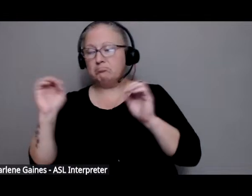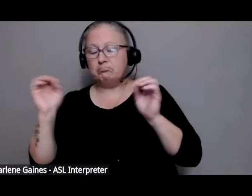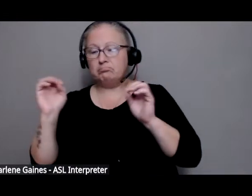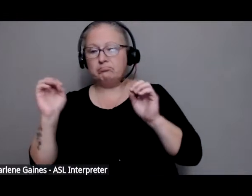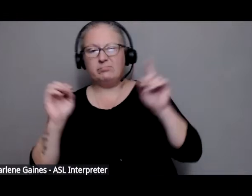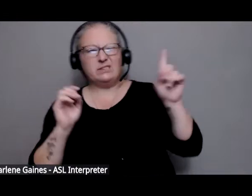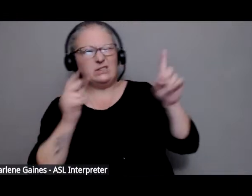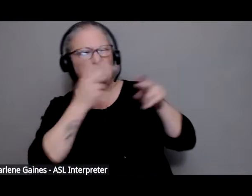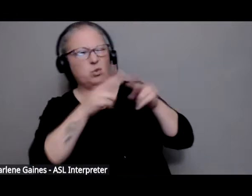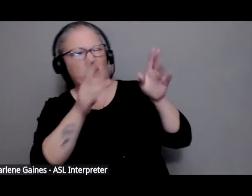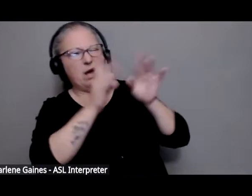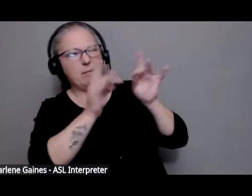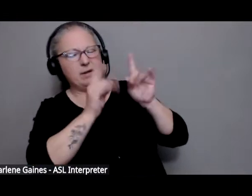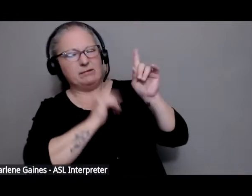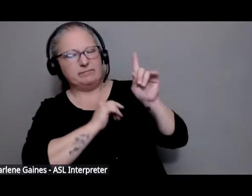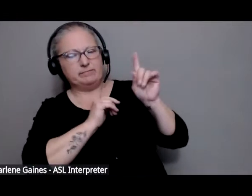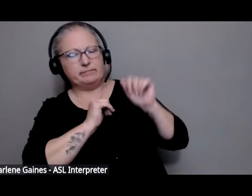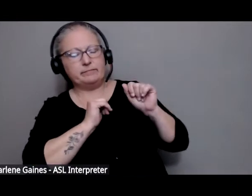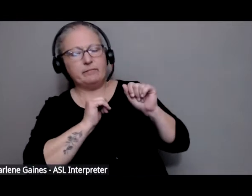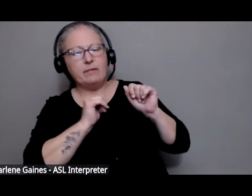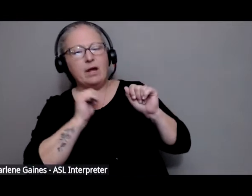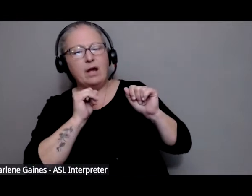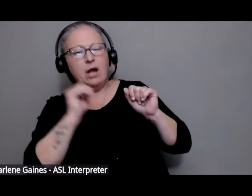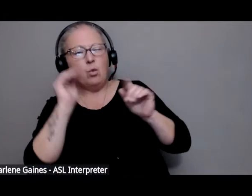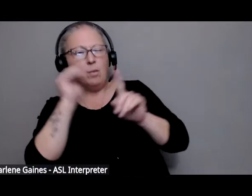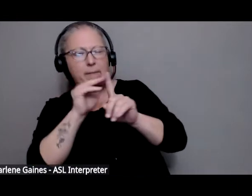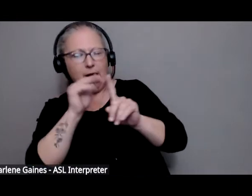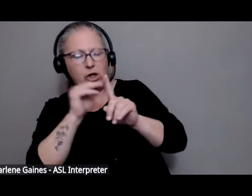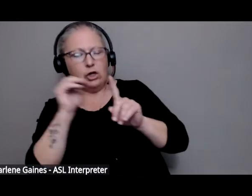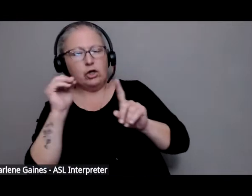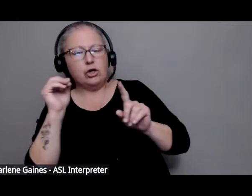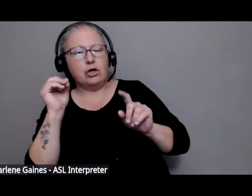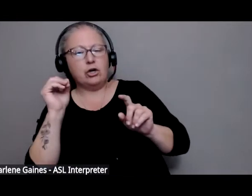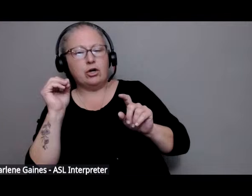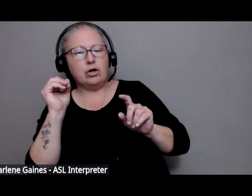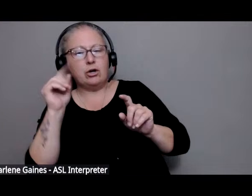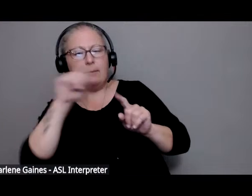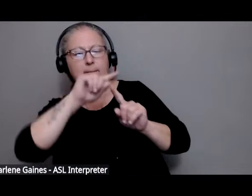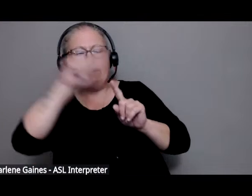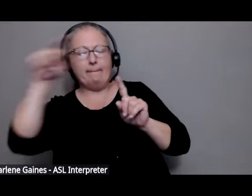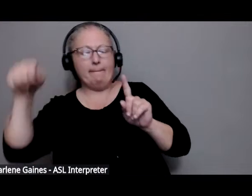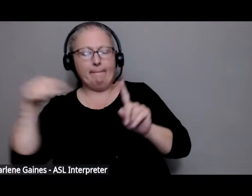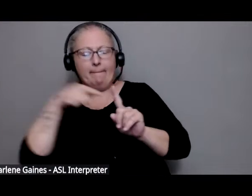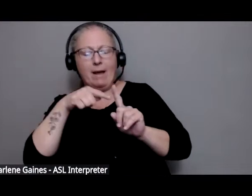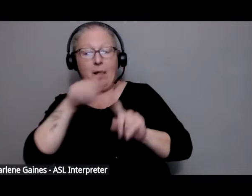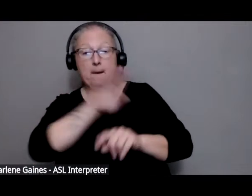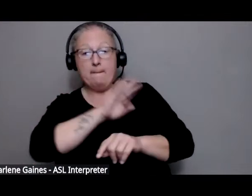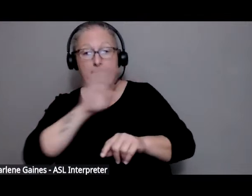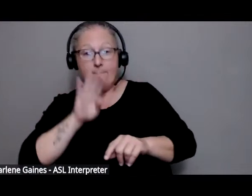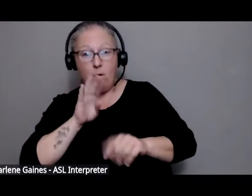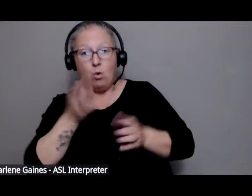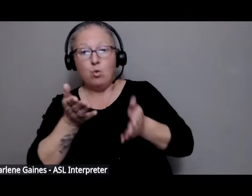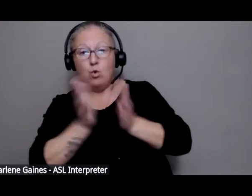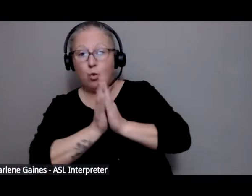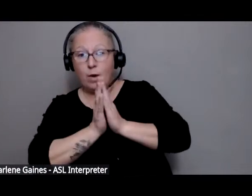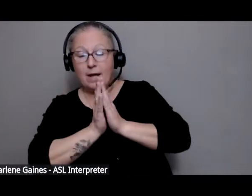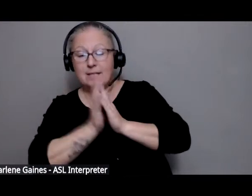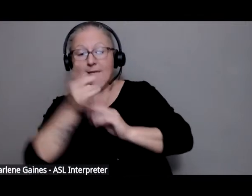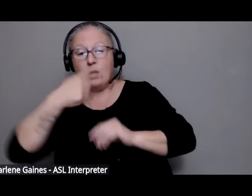just a quick comment. Yes. Just as a reminder, I want to circle back that the board requested that